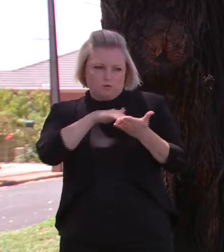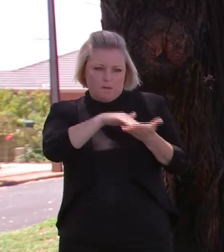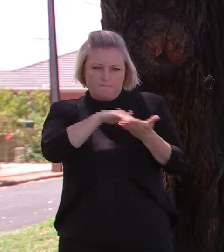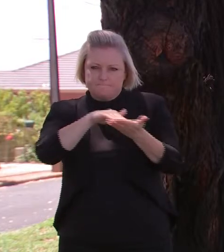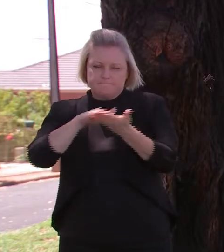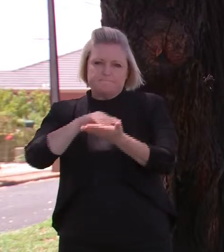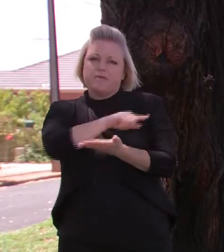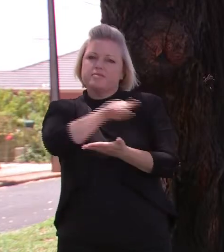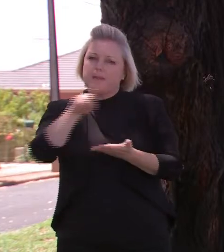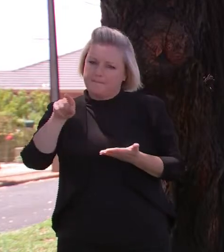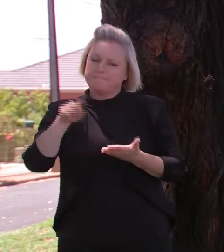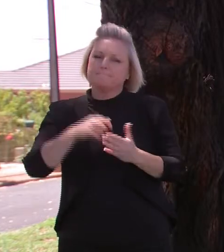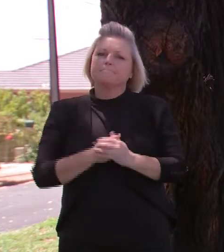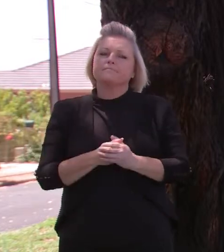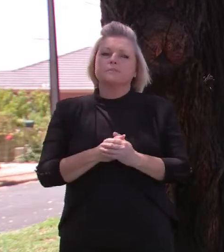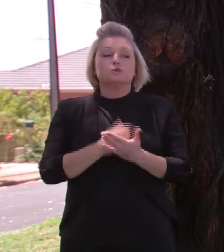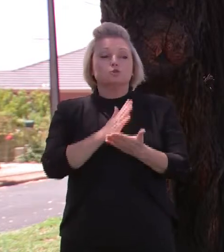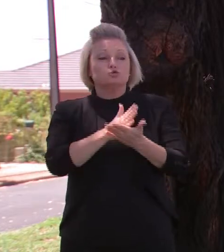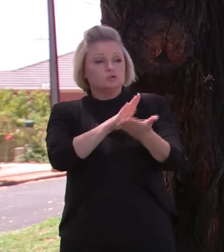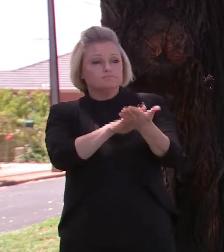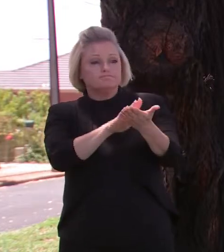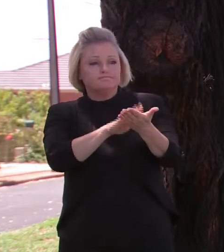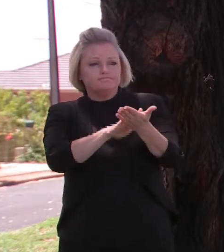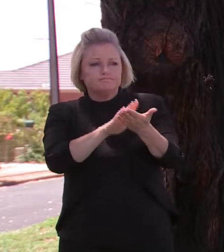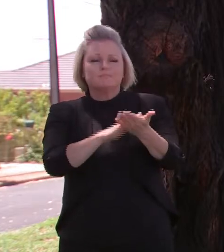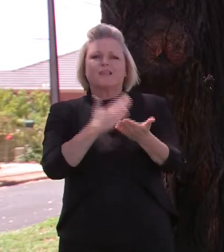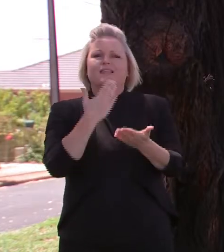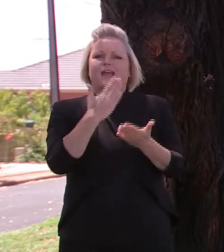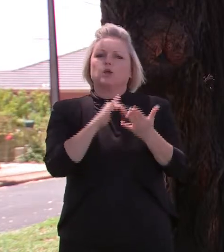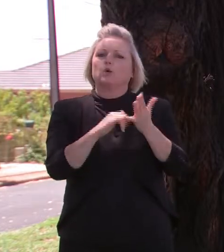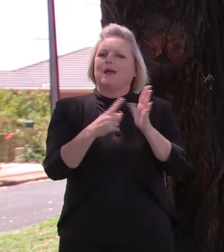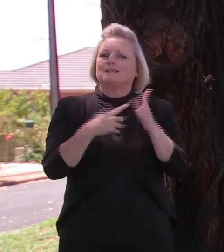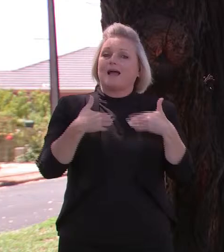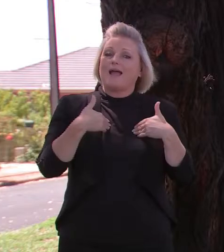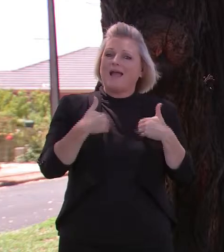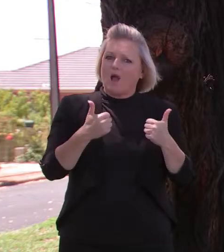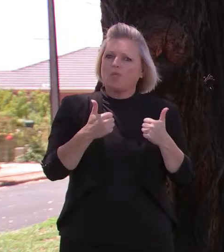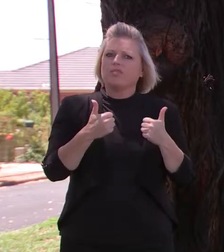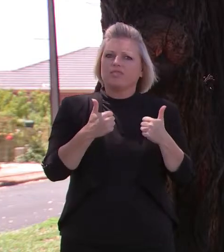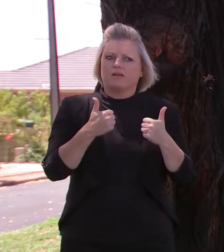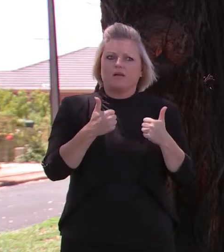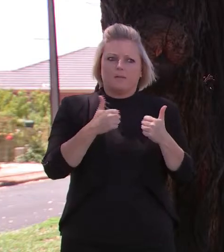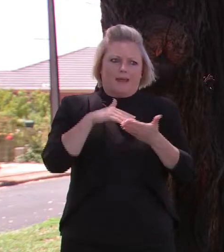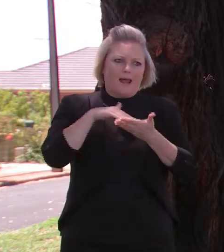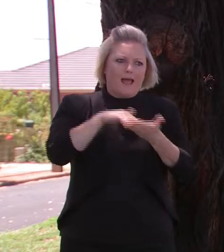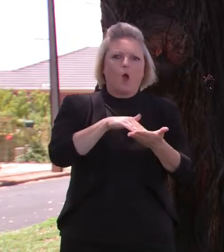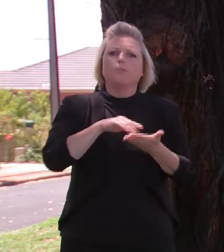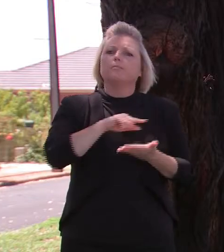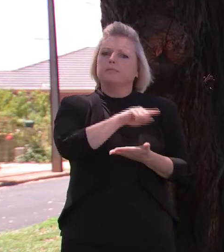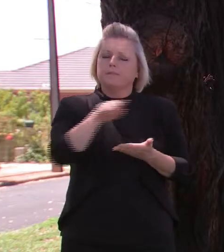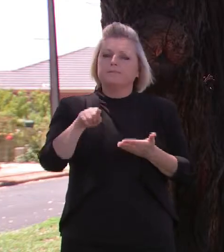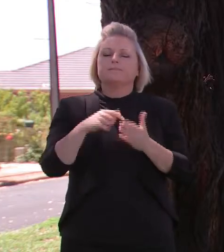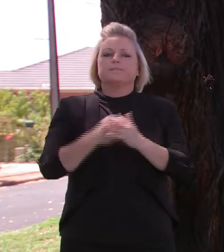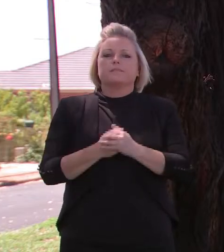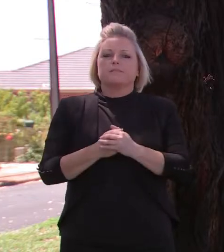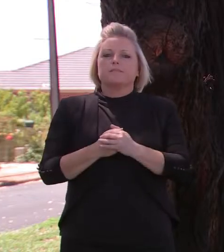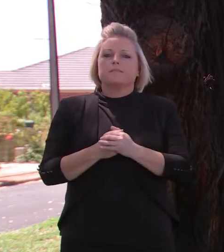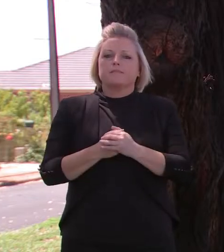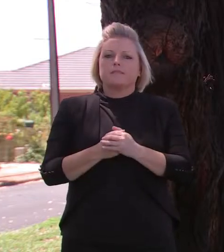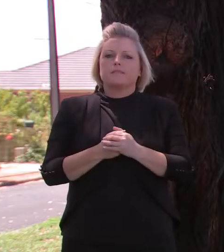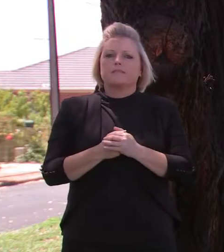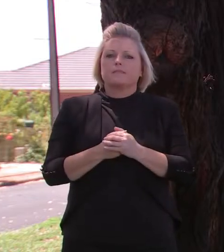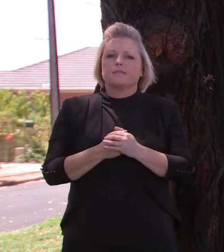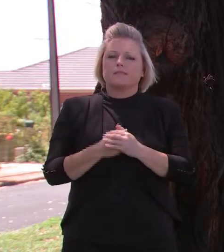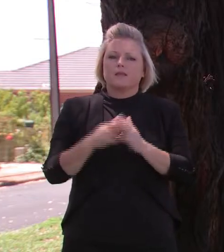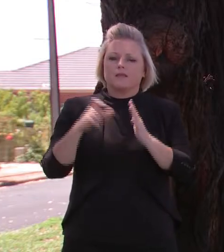thank everybody in SA Health who is doing a marvellous job, and in particular Carlin, who are sending quite a lot of support